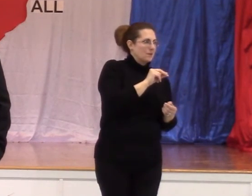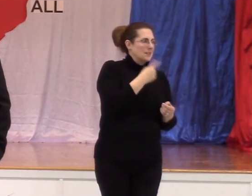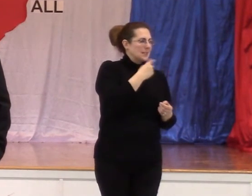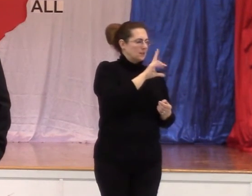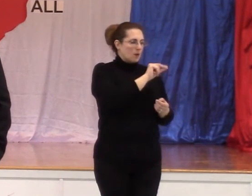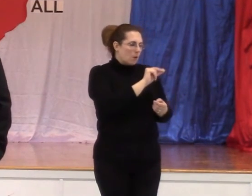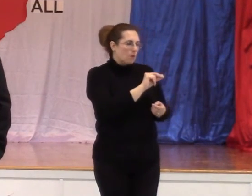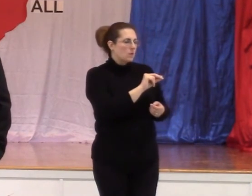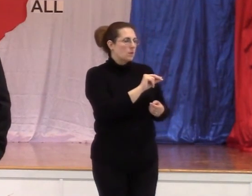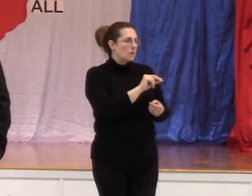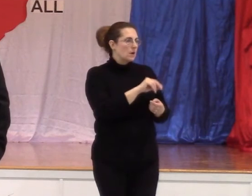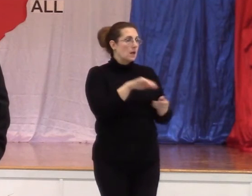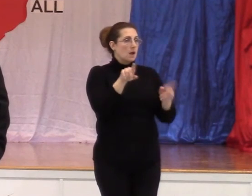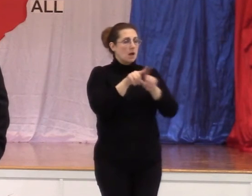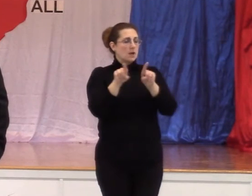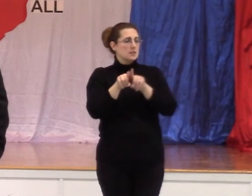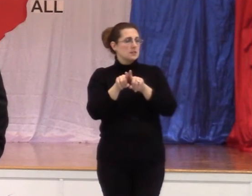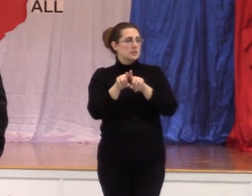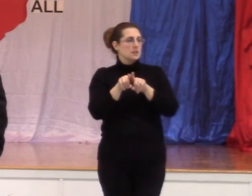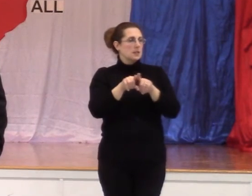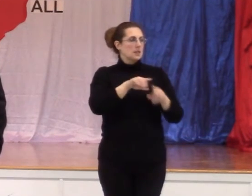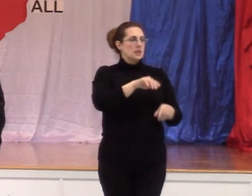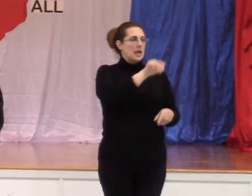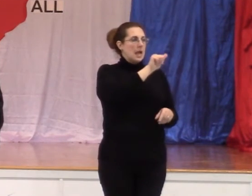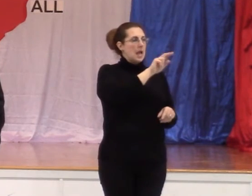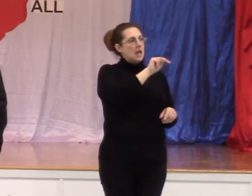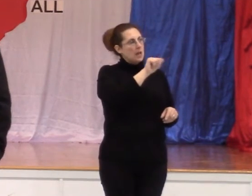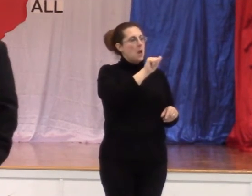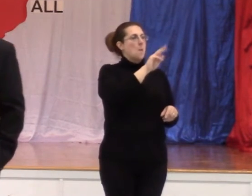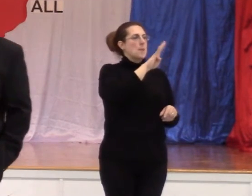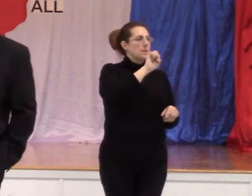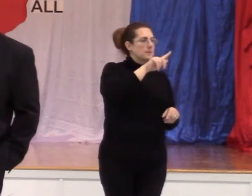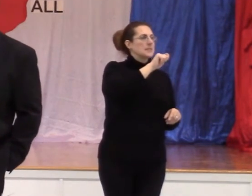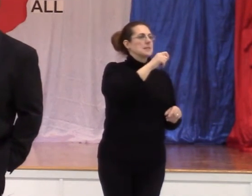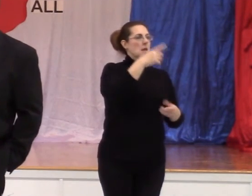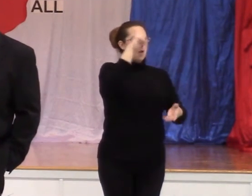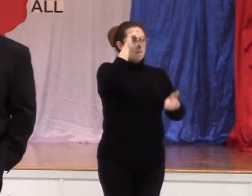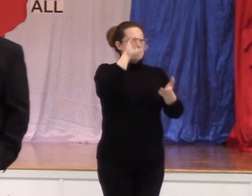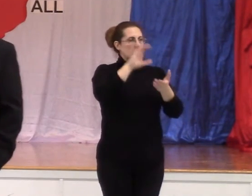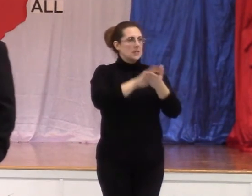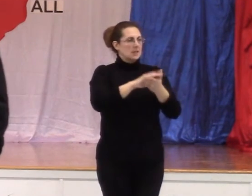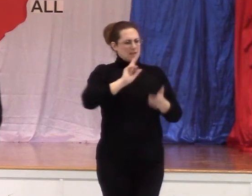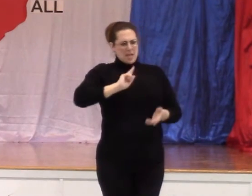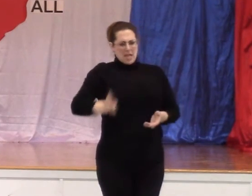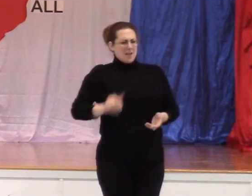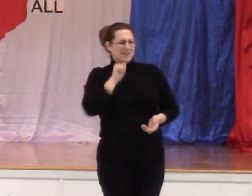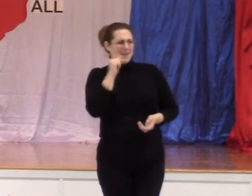Right? And then also there were some Anabaptists who believed that hell was not eternal.